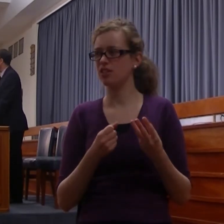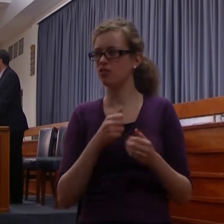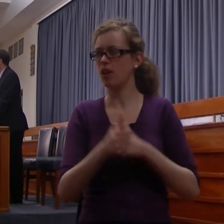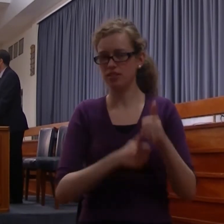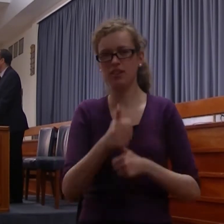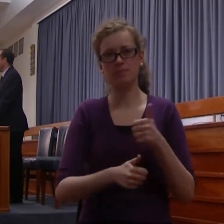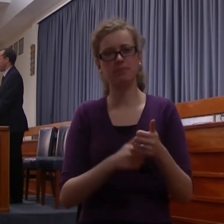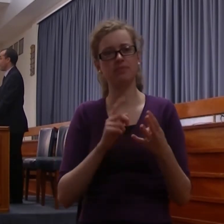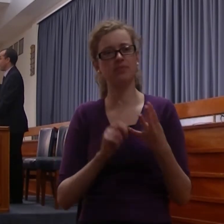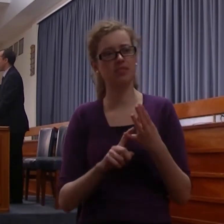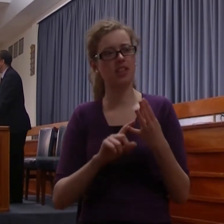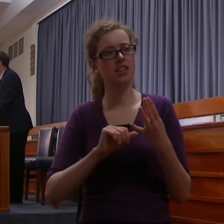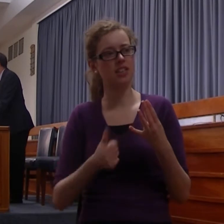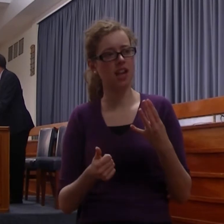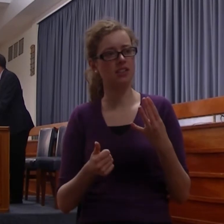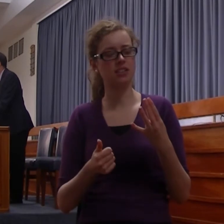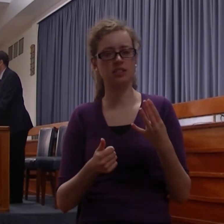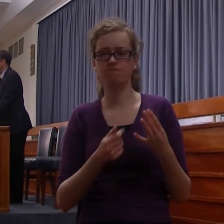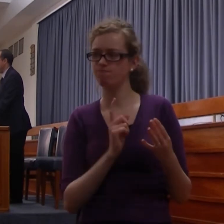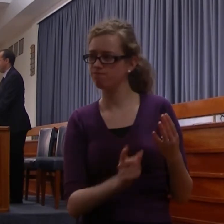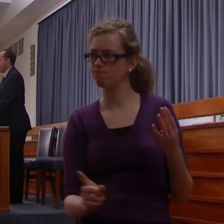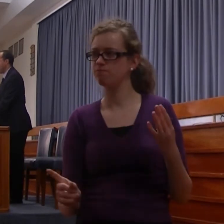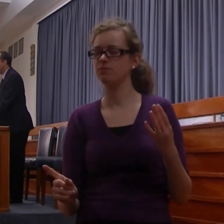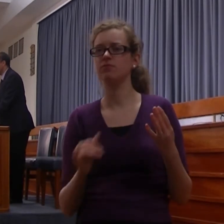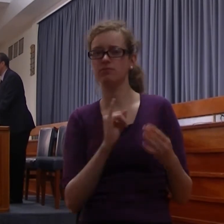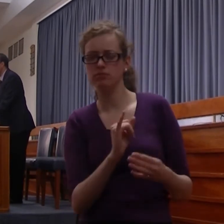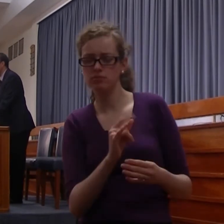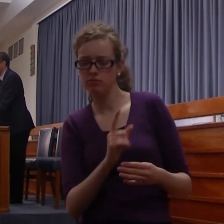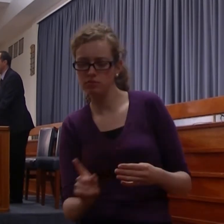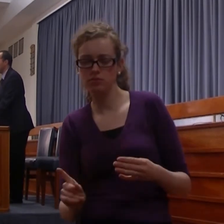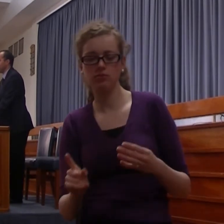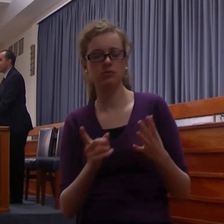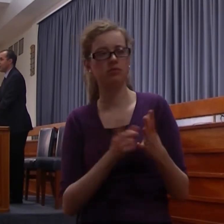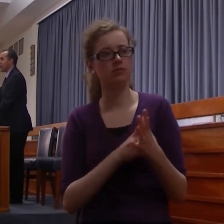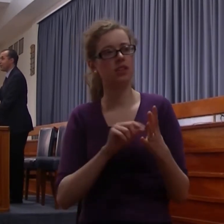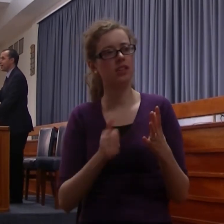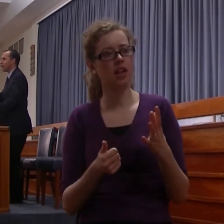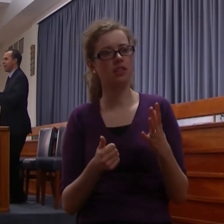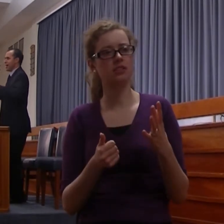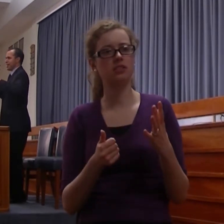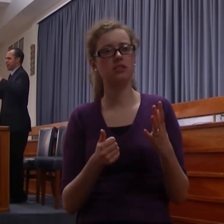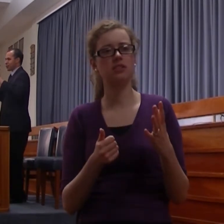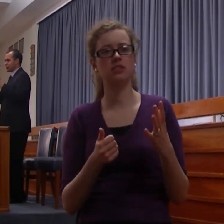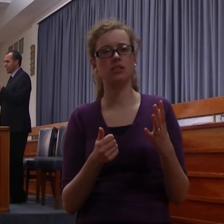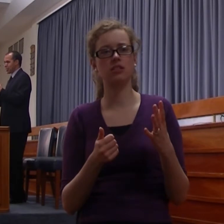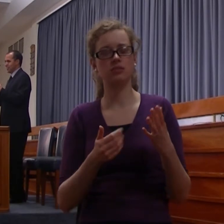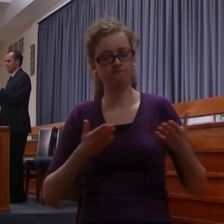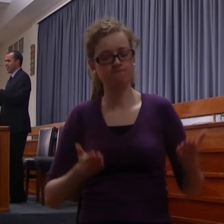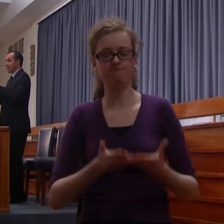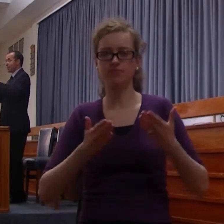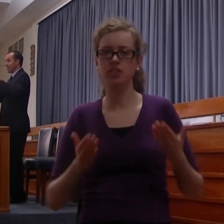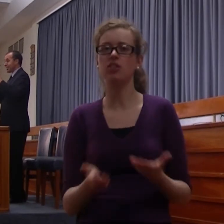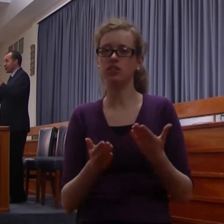description. And after the description, you have a commendation. After the commendation, you have a